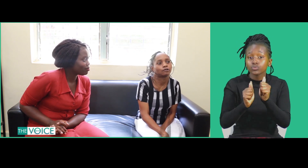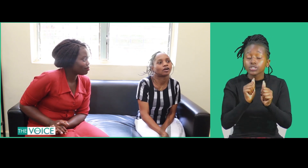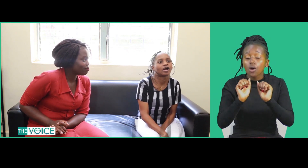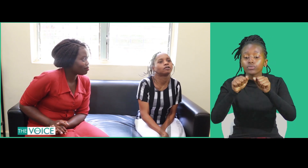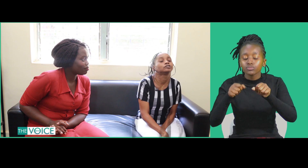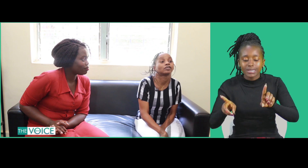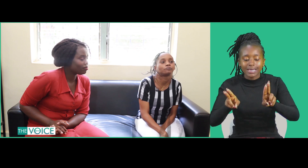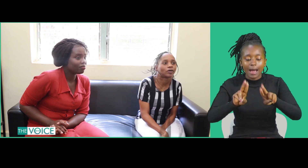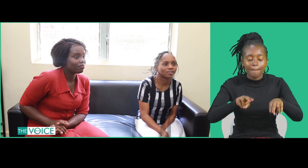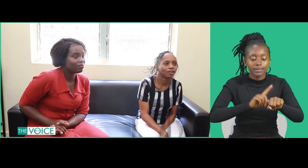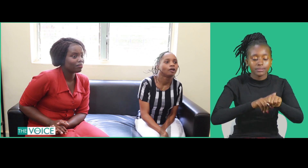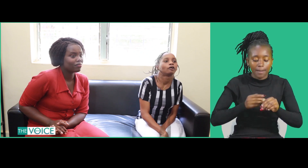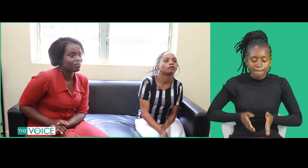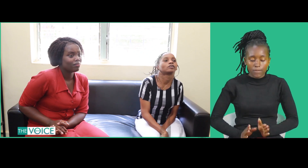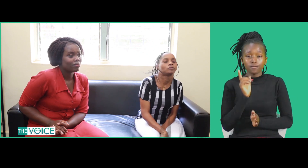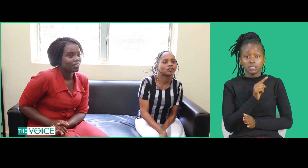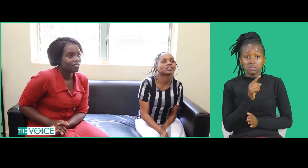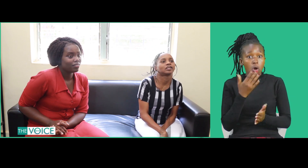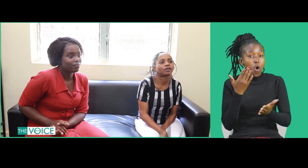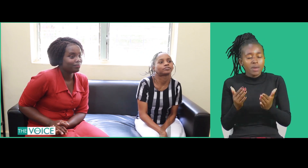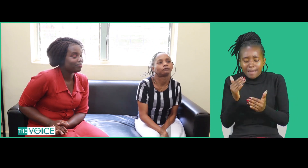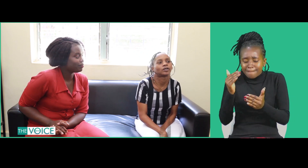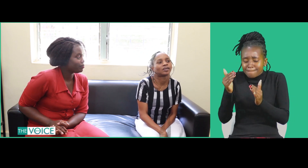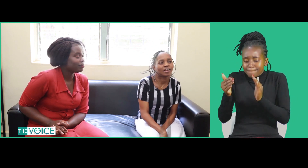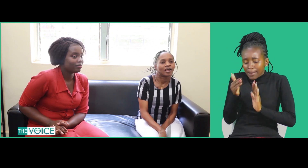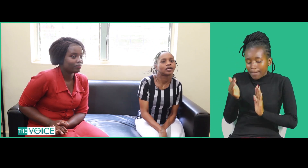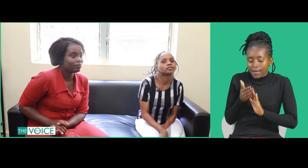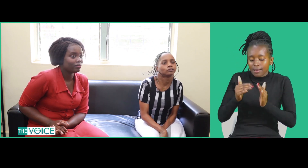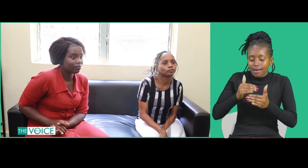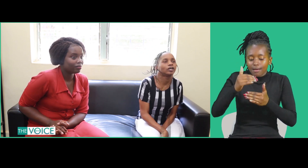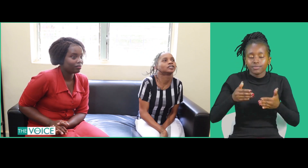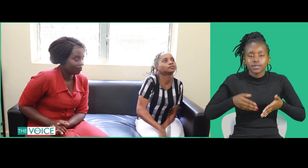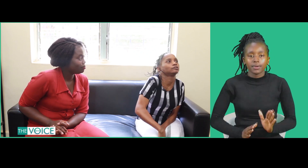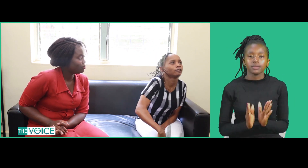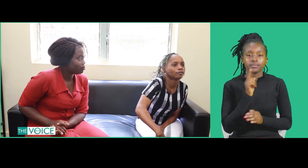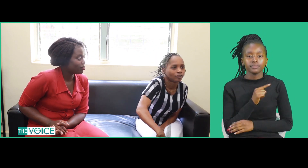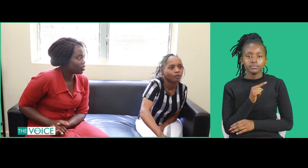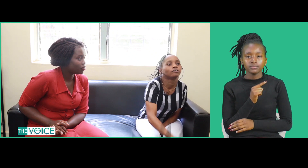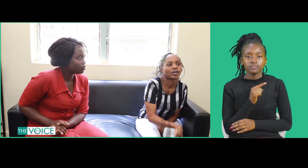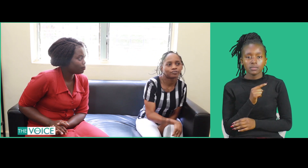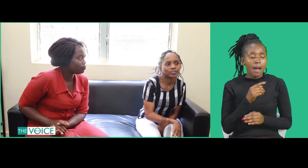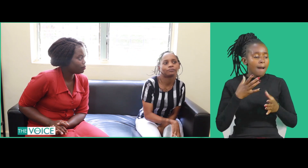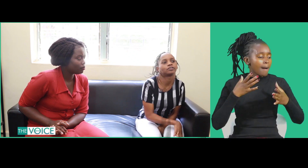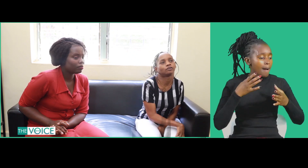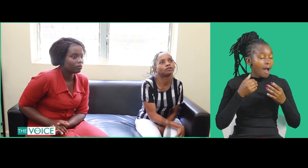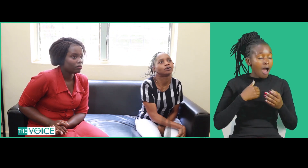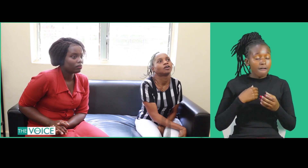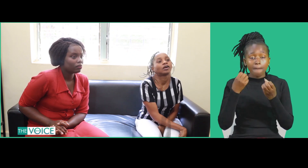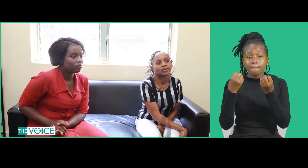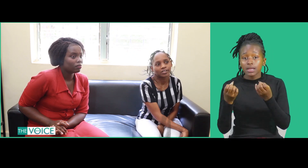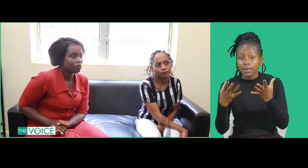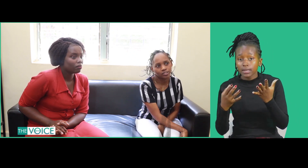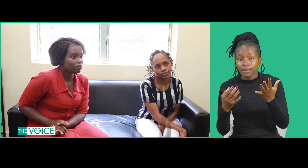It can occur during birth or immediately after birth. And as you know, we have